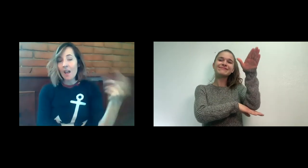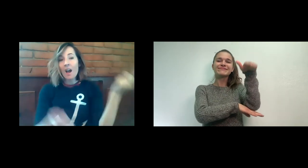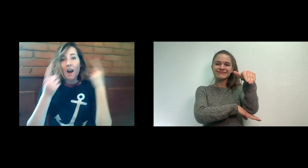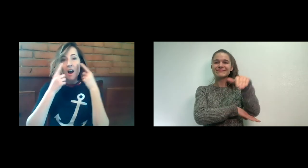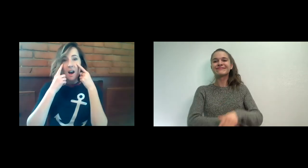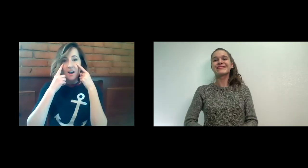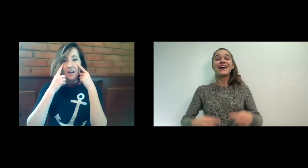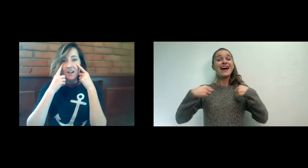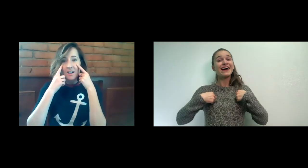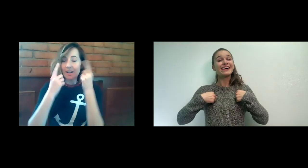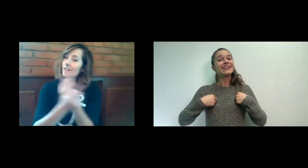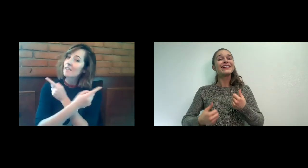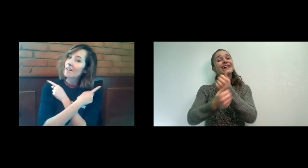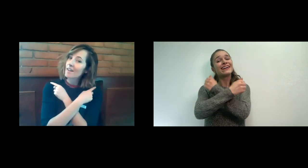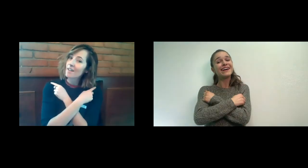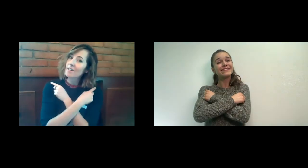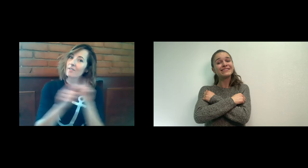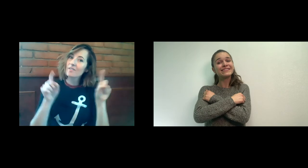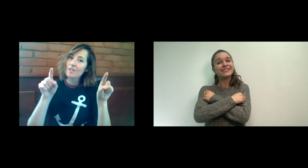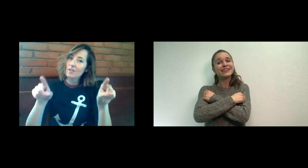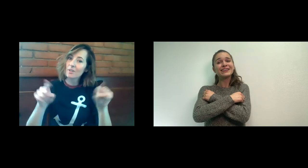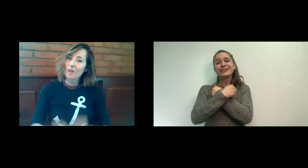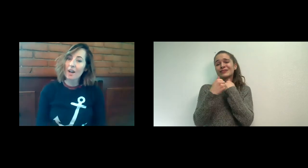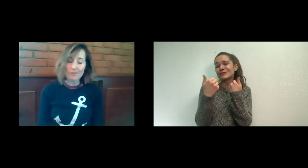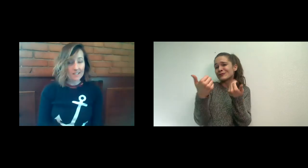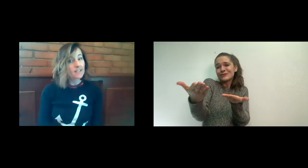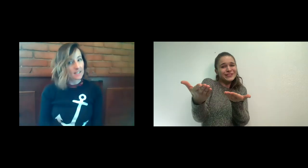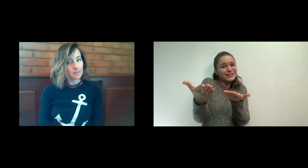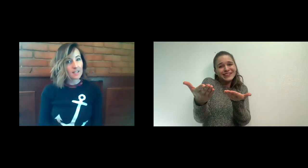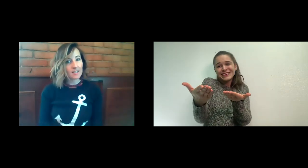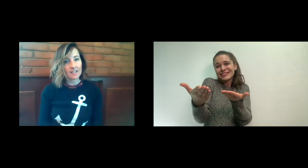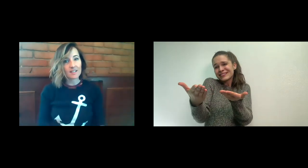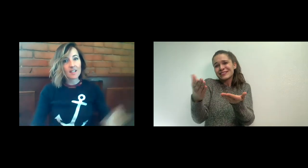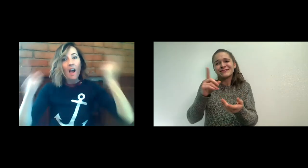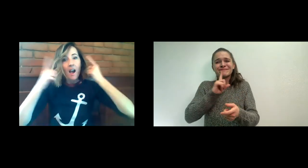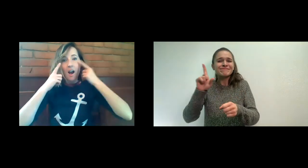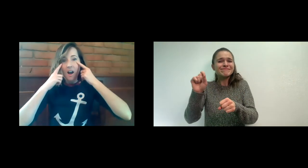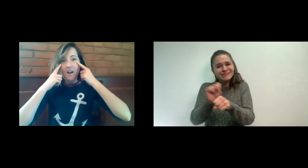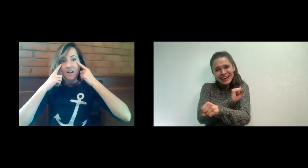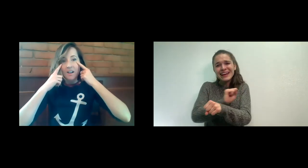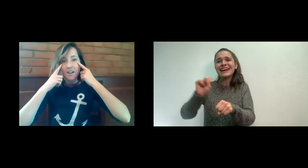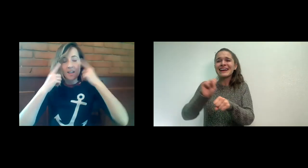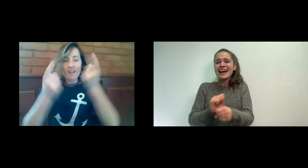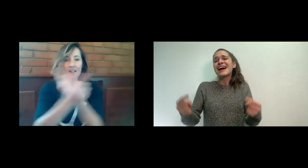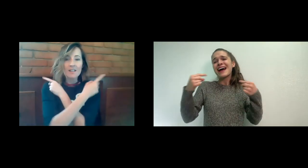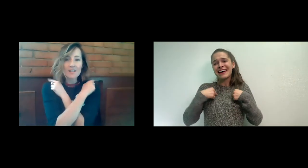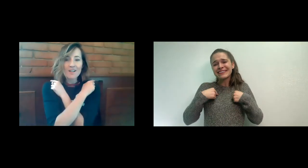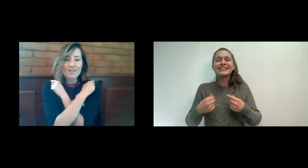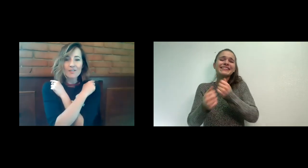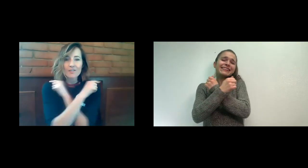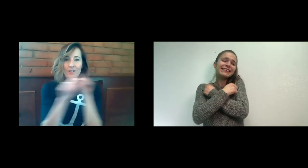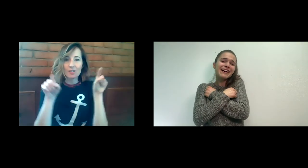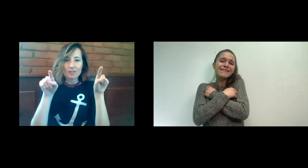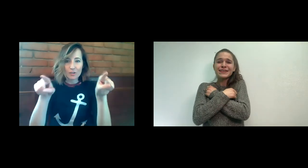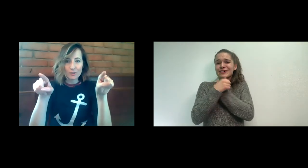skin-a-marink-dee-doo. I love you, I really mean it. I